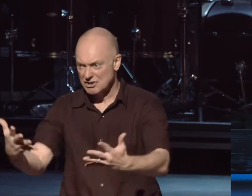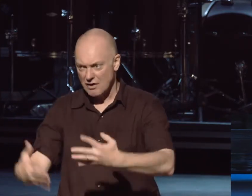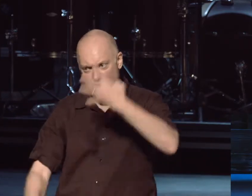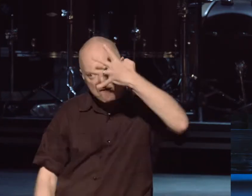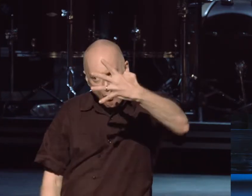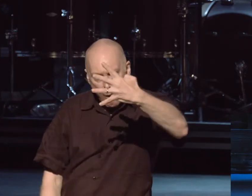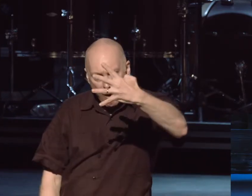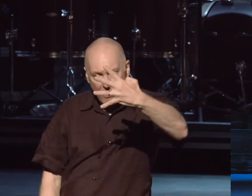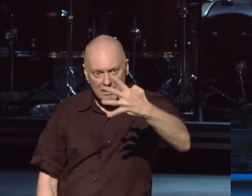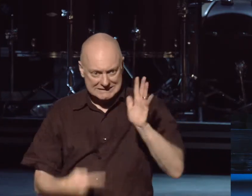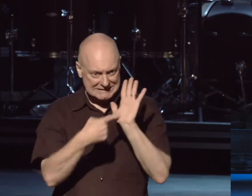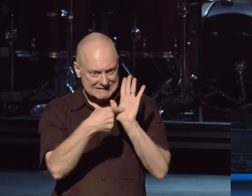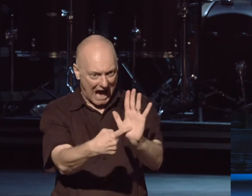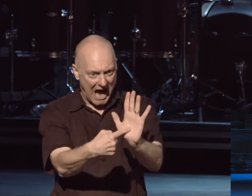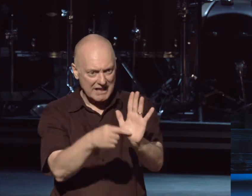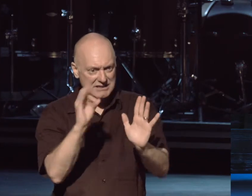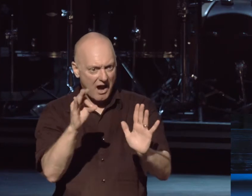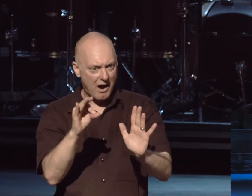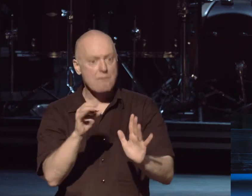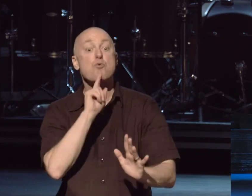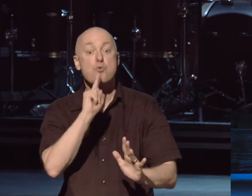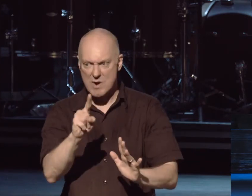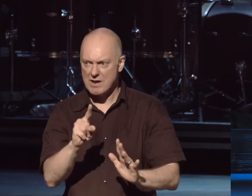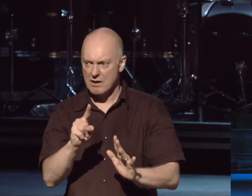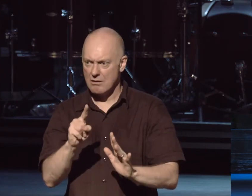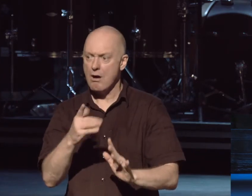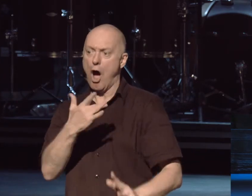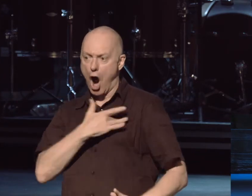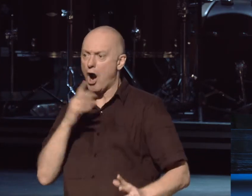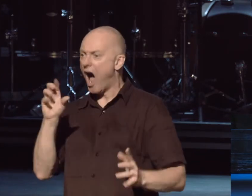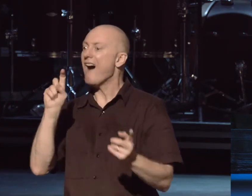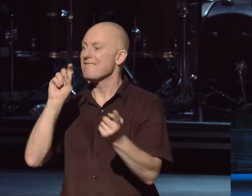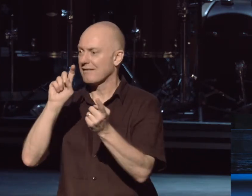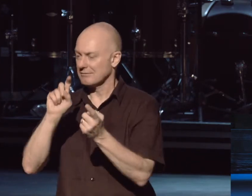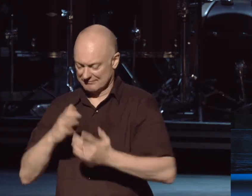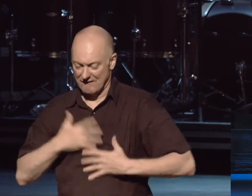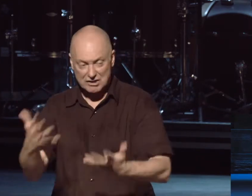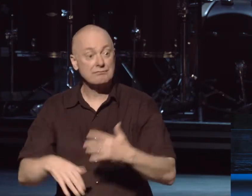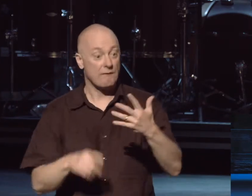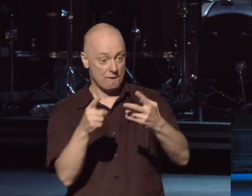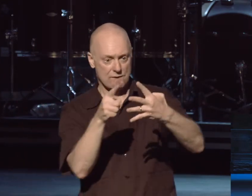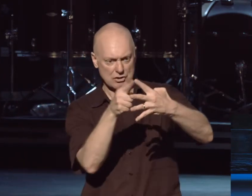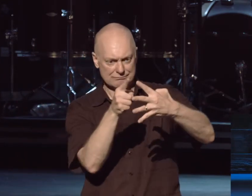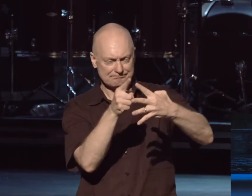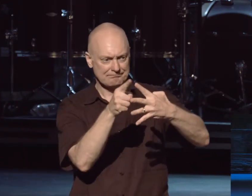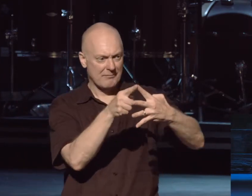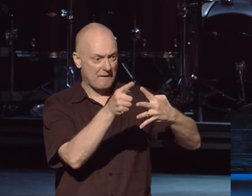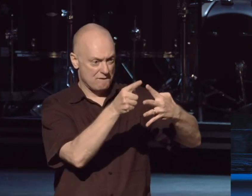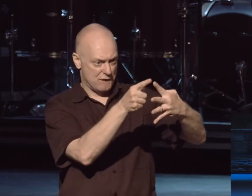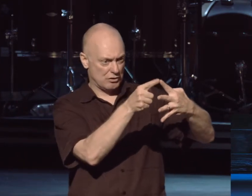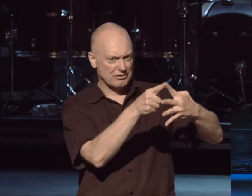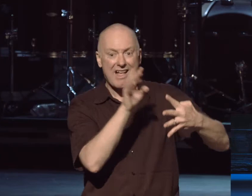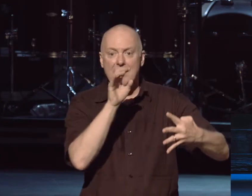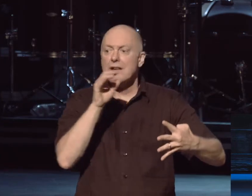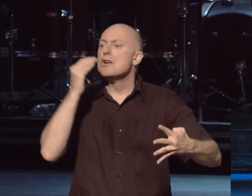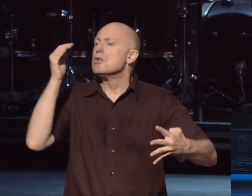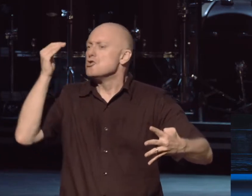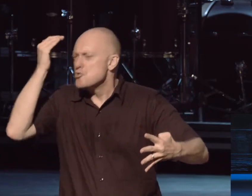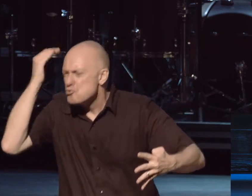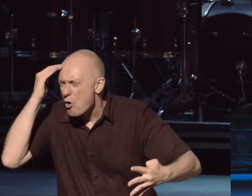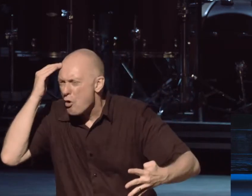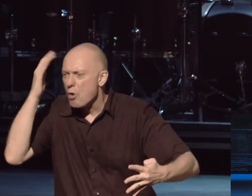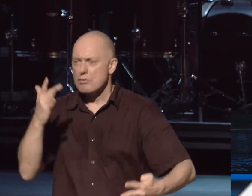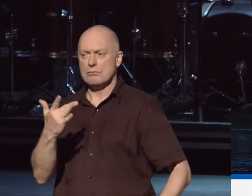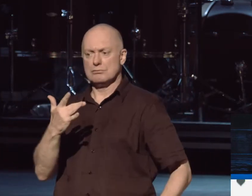confession from our passage today. Four signs of a genuine heart of confession. Here's the first sign. Here's the first sign that you and I have a